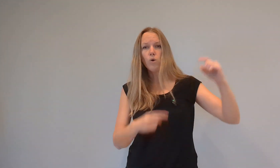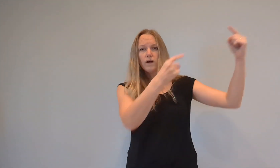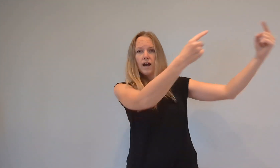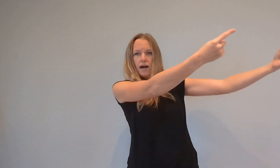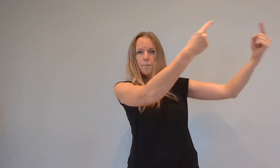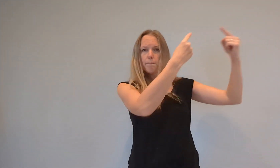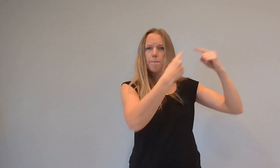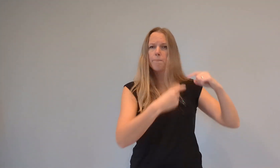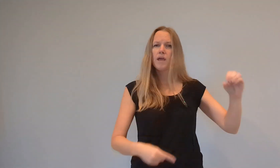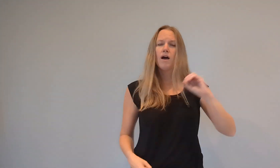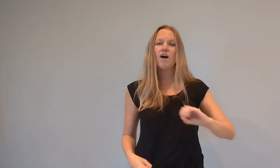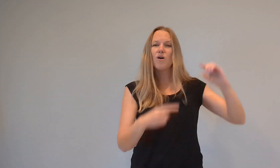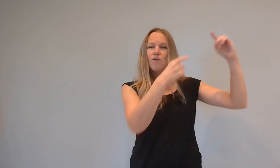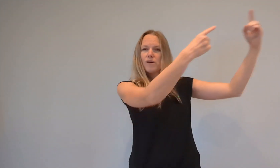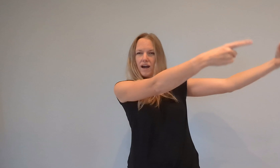Oh, come,